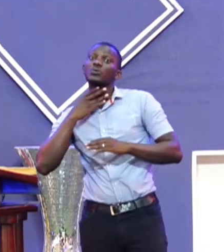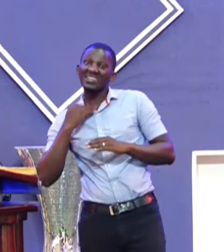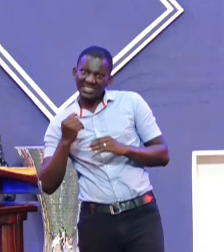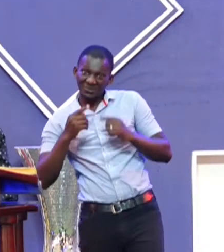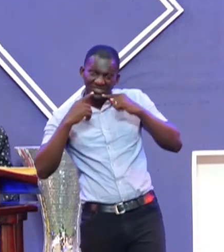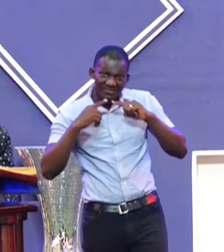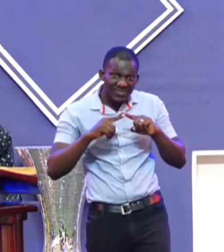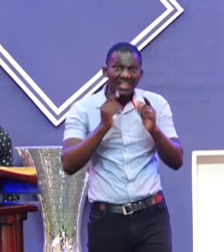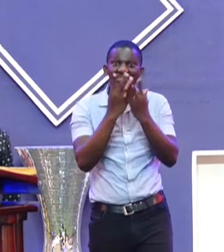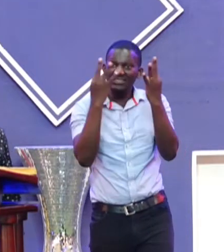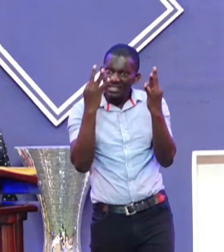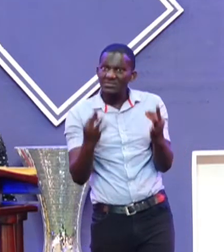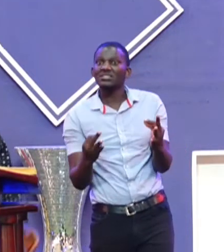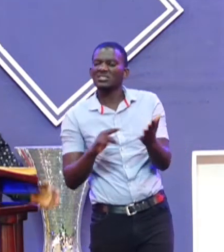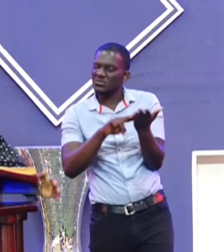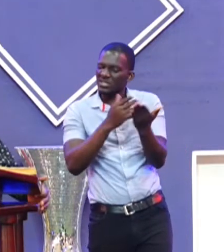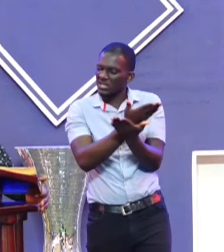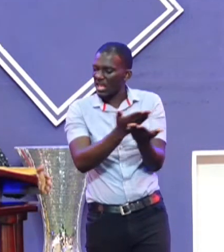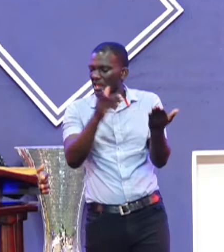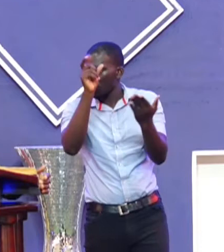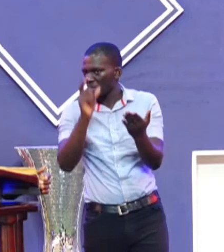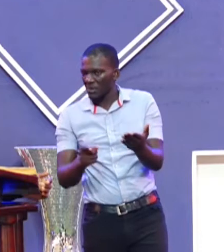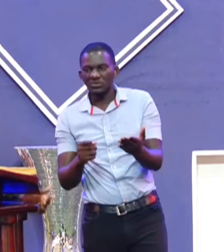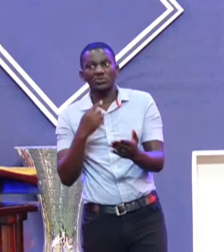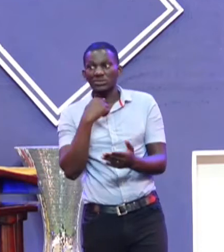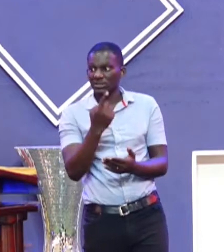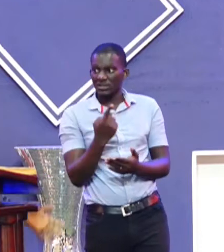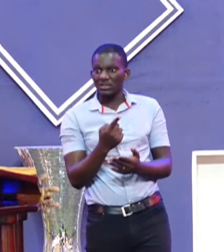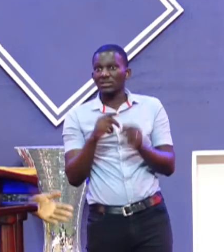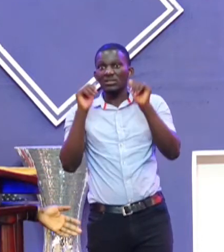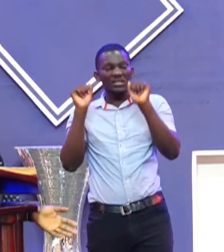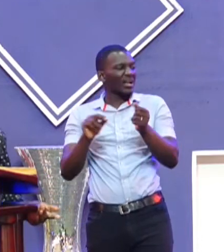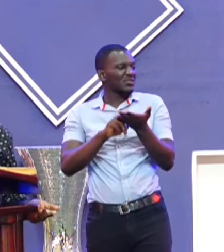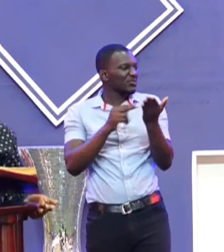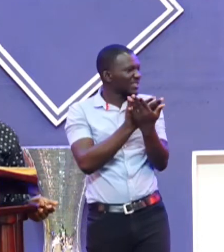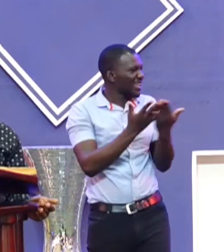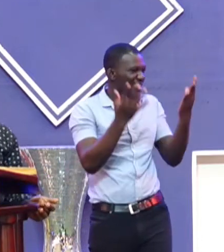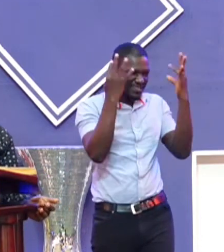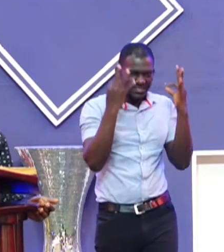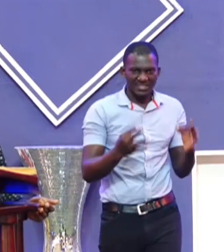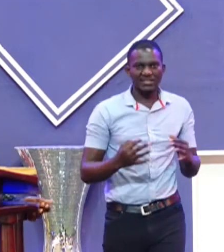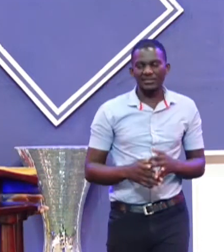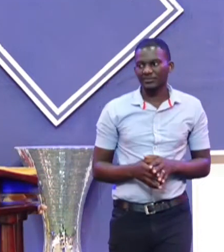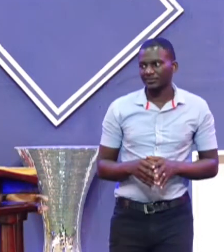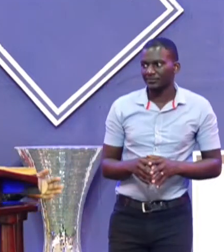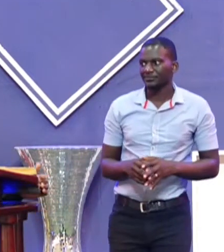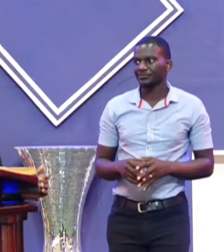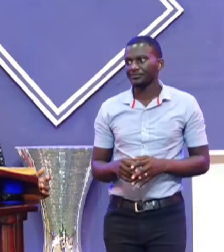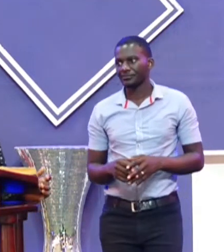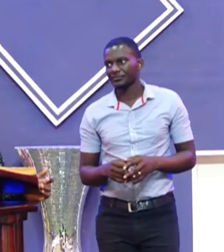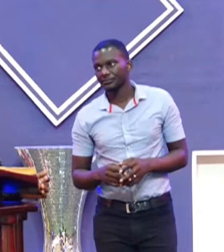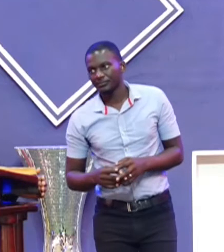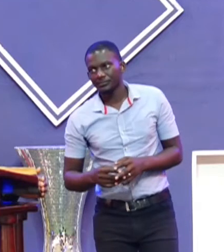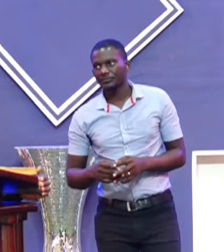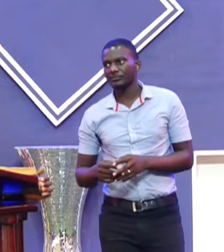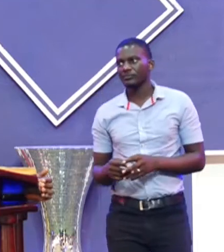if the Lord wants to you to hear something, he will let you hear it. And the Lord can use anything.